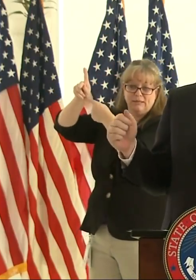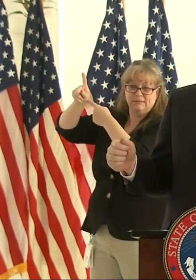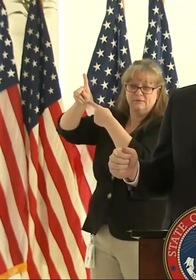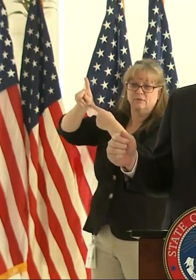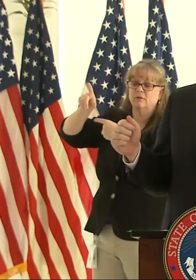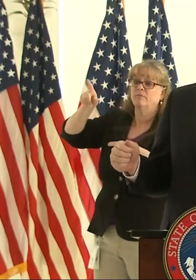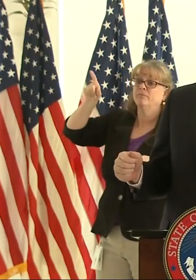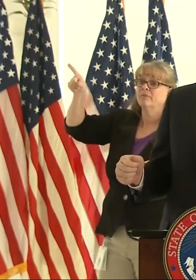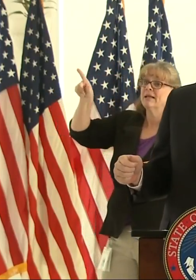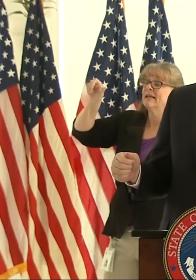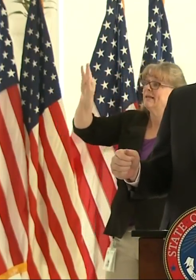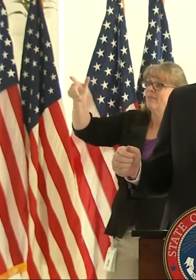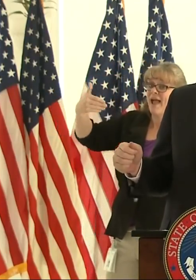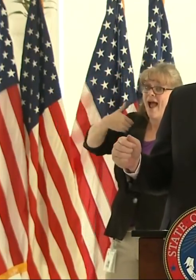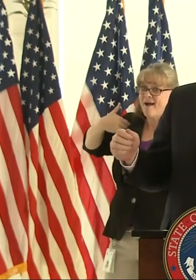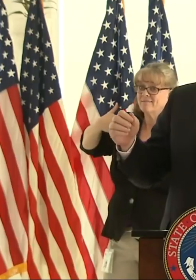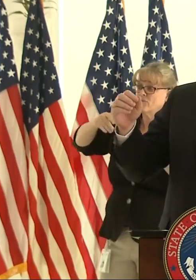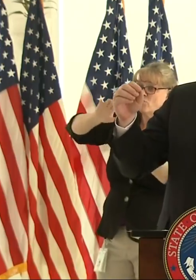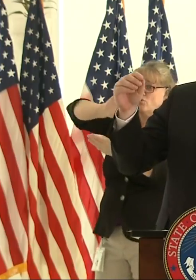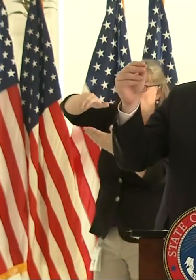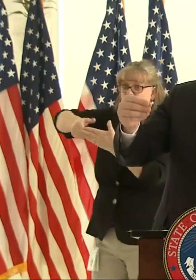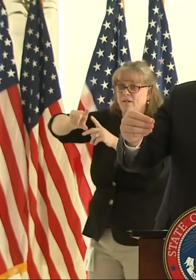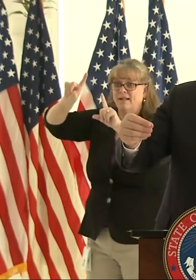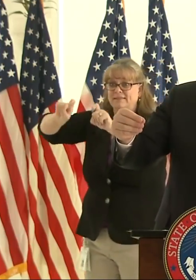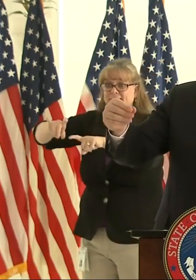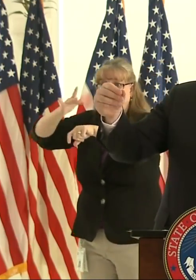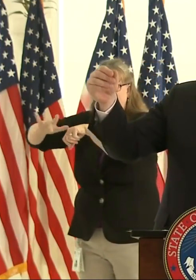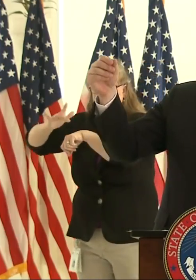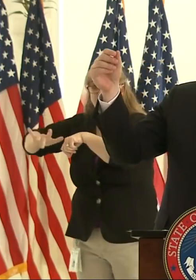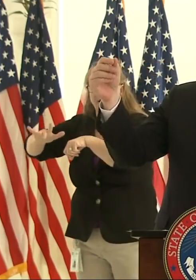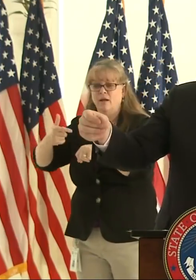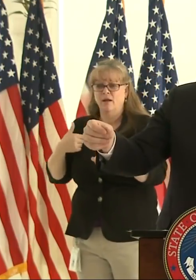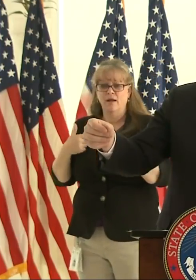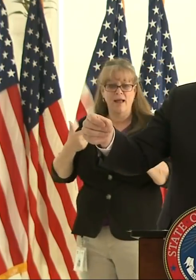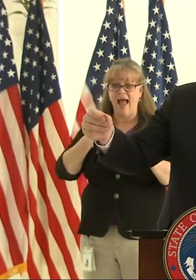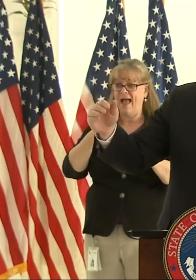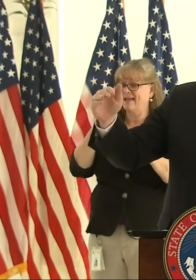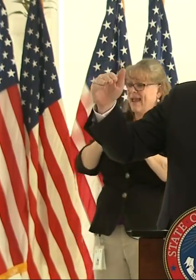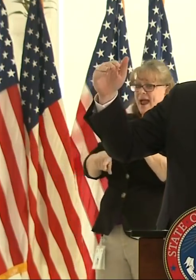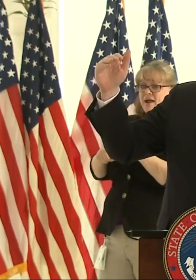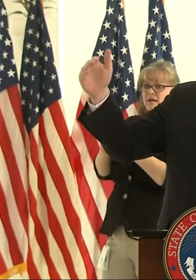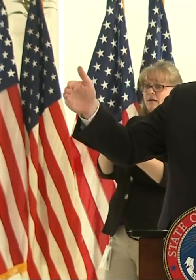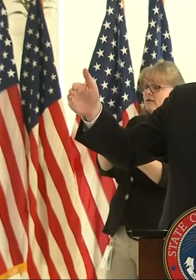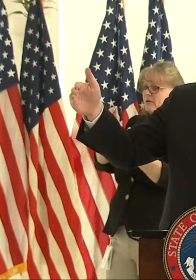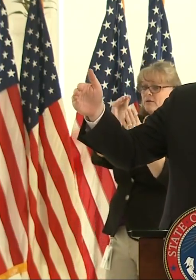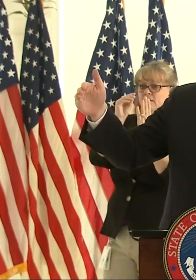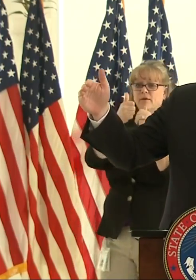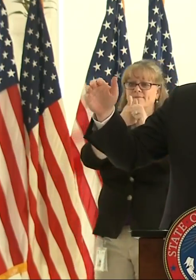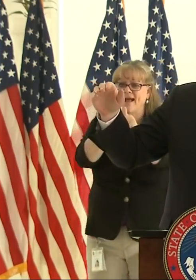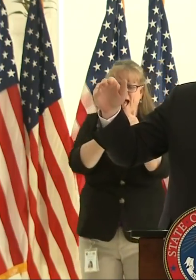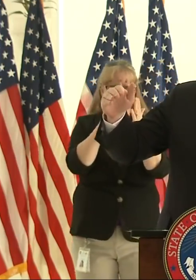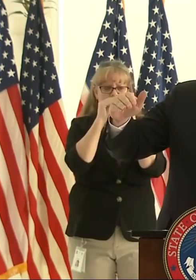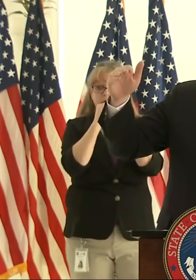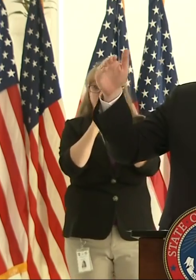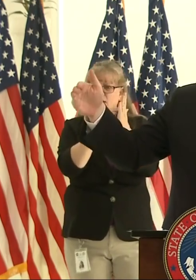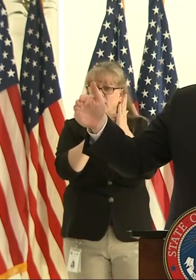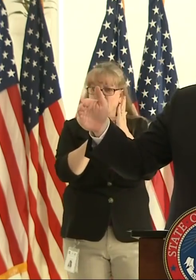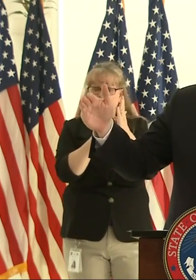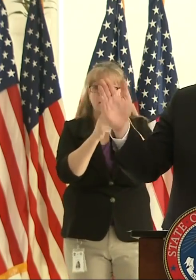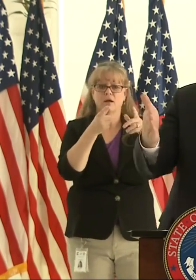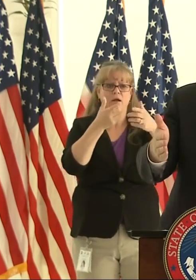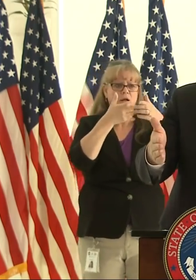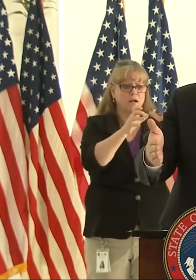wouldn't have the ability to follow up from a tracing perspective and a quarantine perspective on even a fraction of that. Even if you had